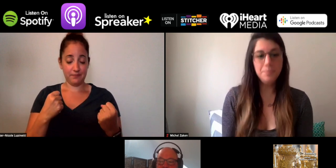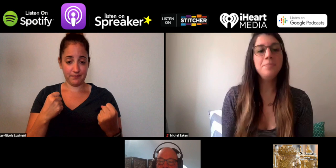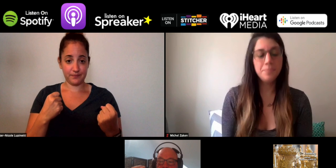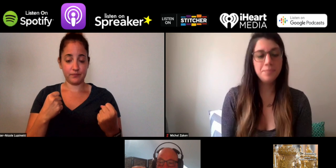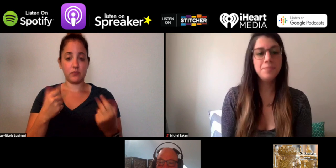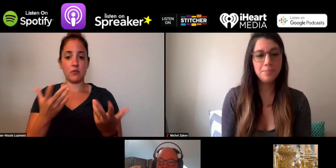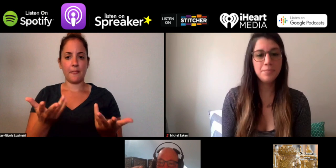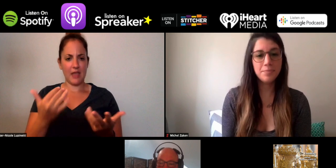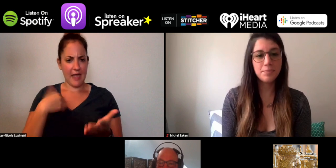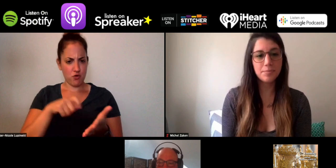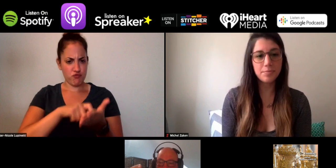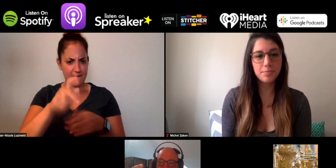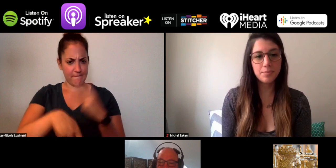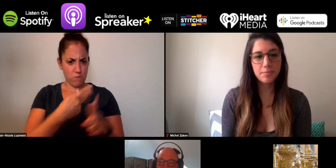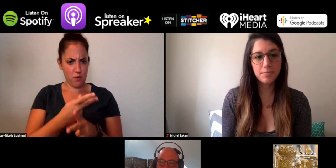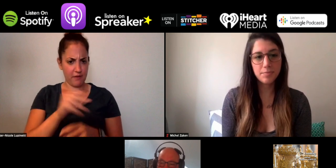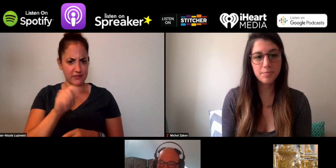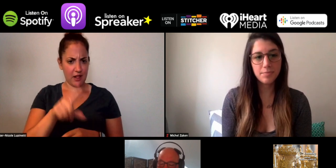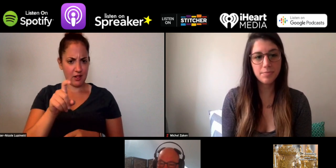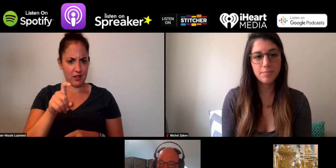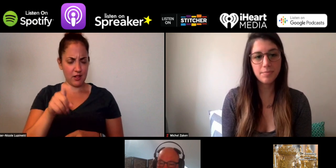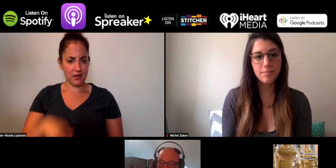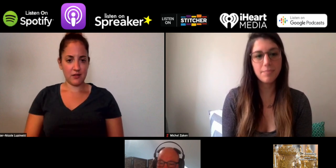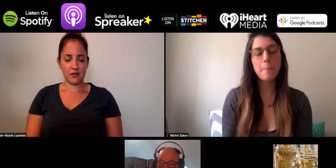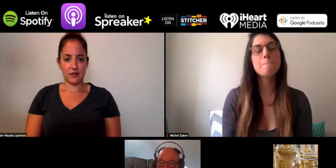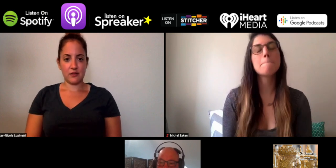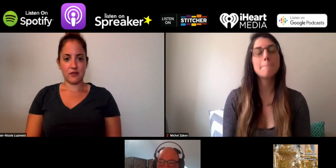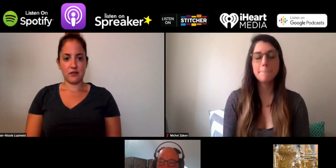Is there a written form of ASL?